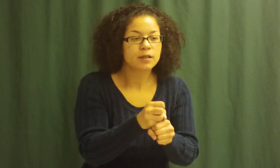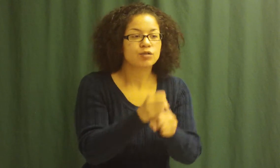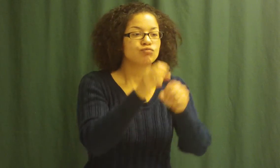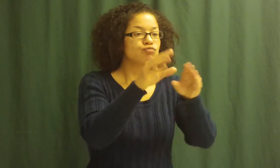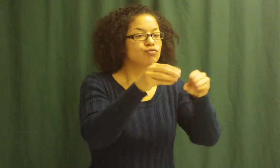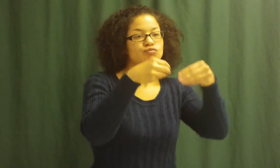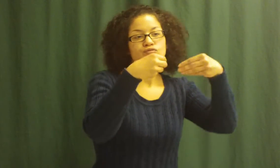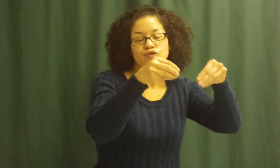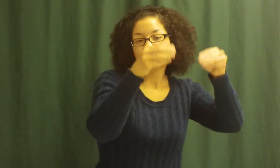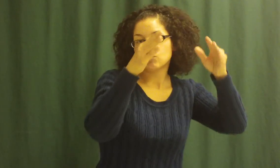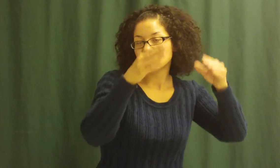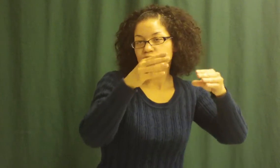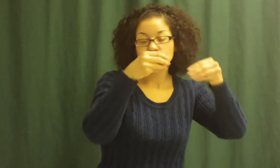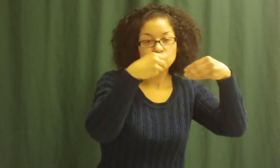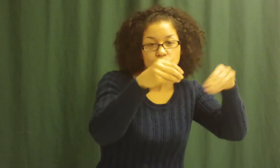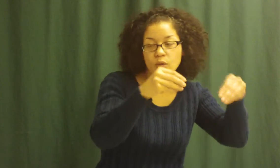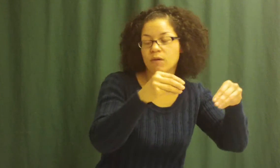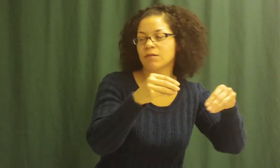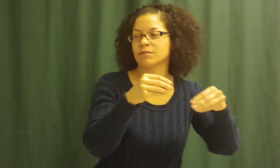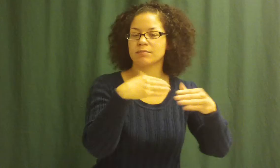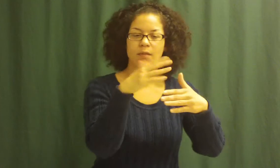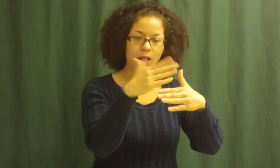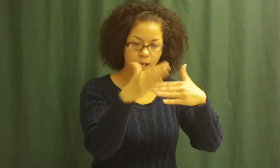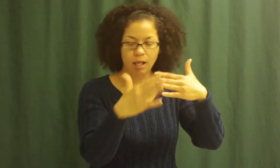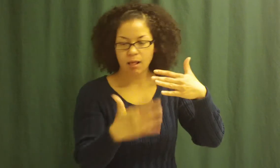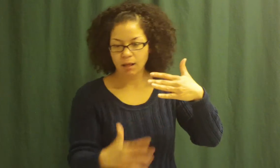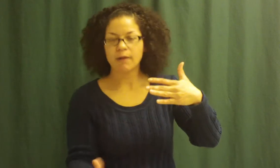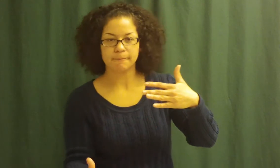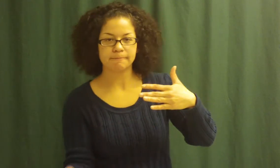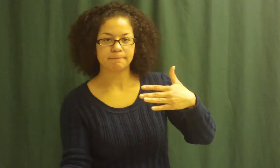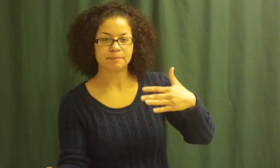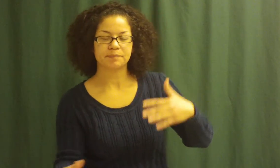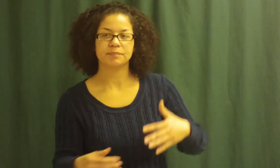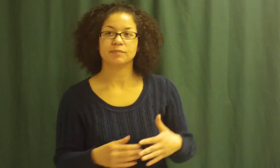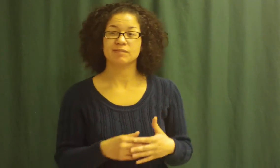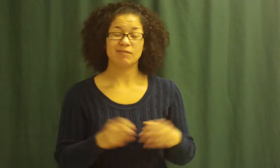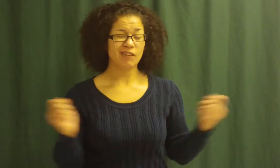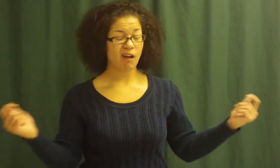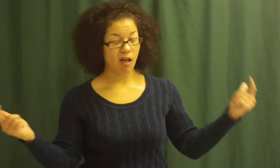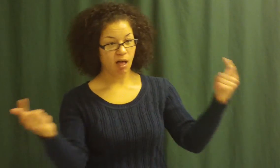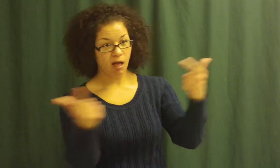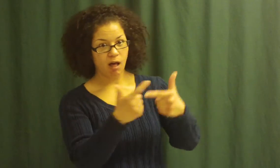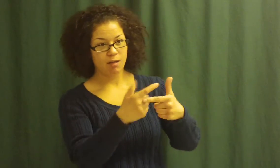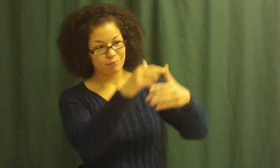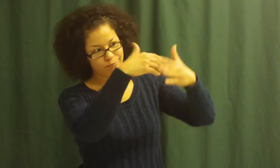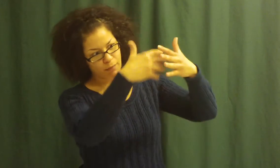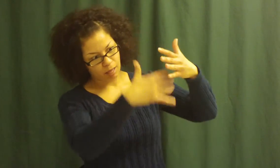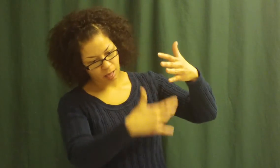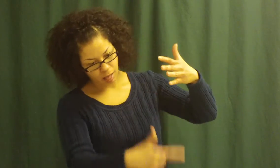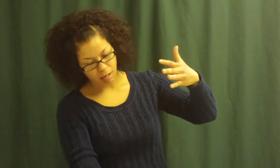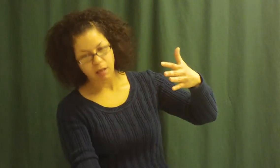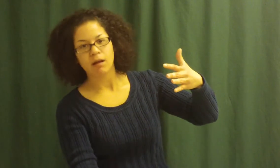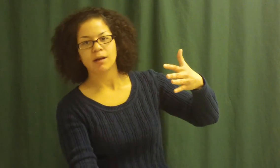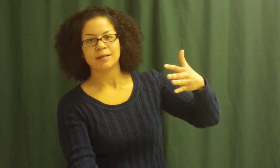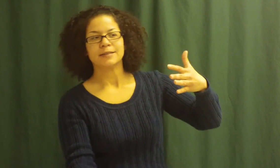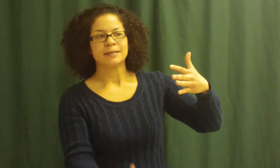forth. All of these physical aspects of a culture help to define its members' behaviors